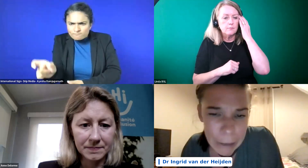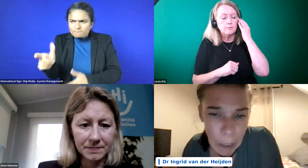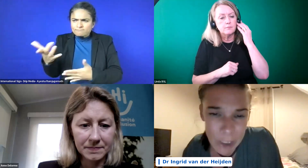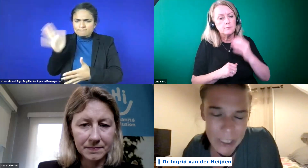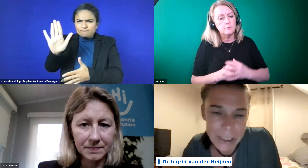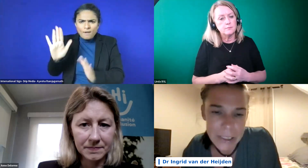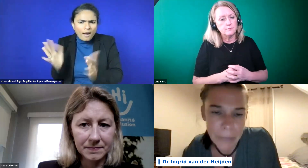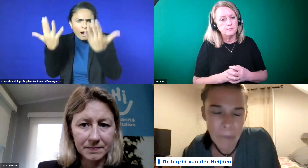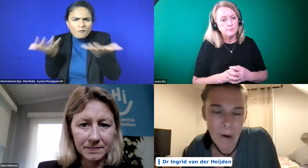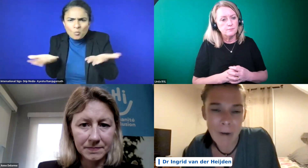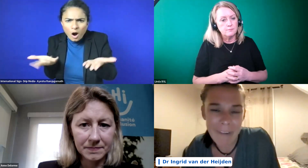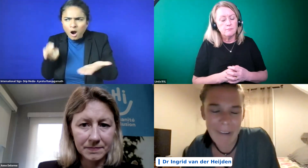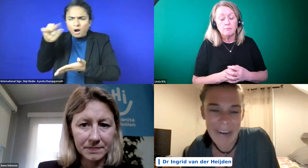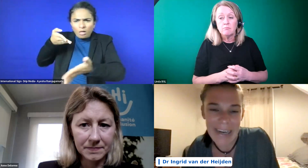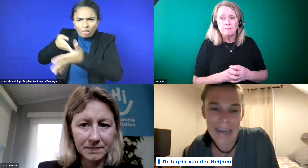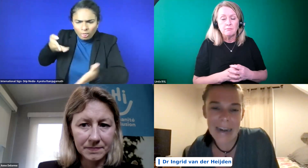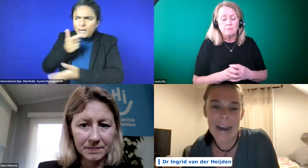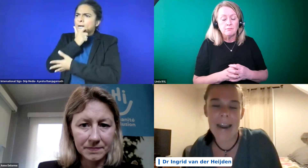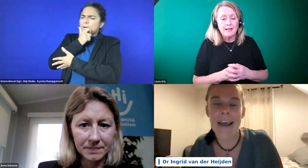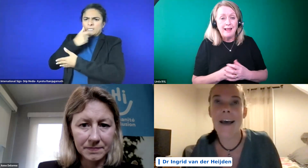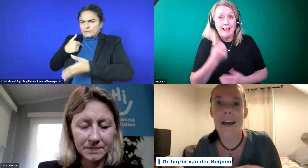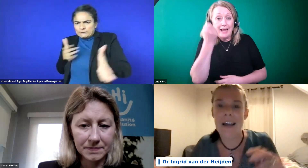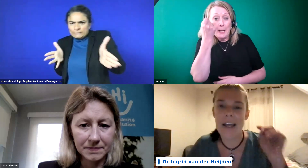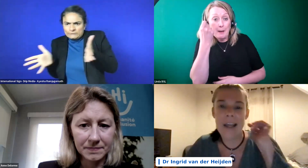Capacity and guardianship are very